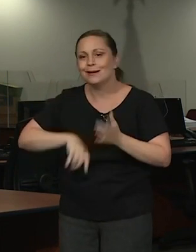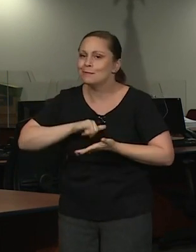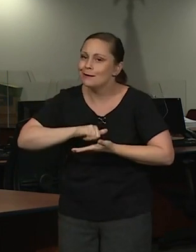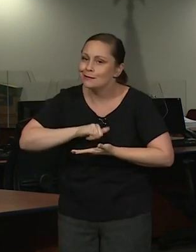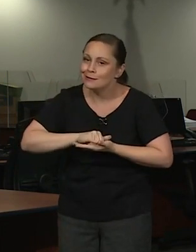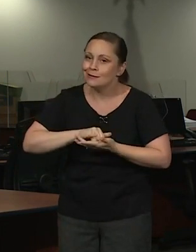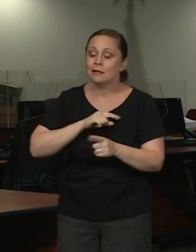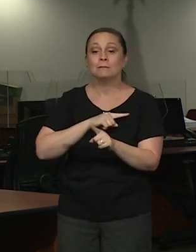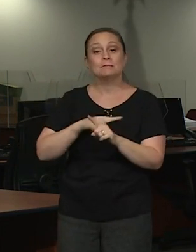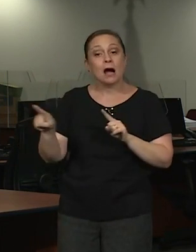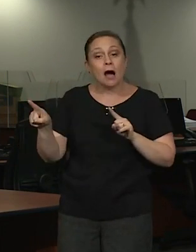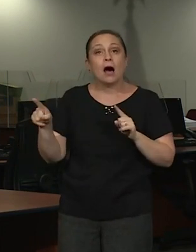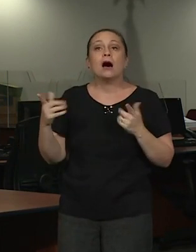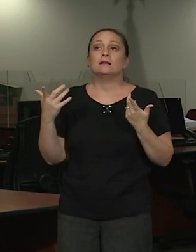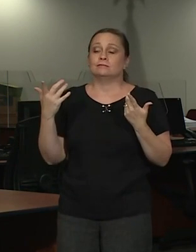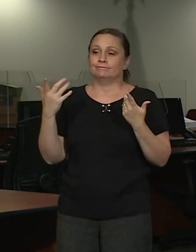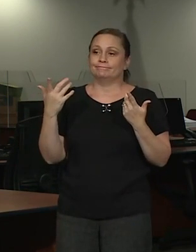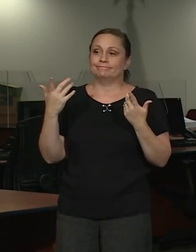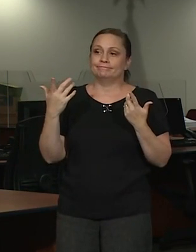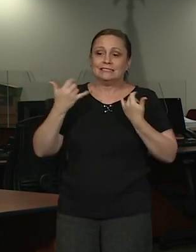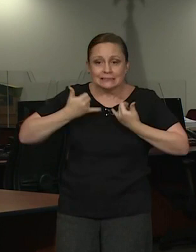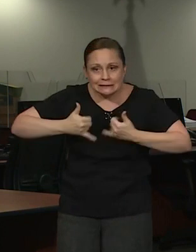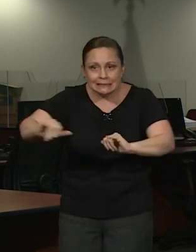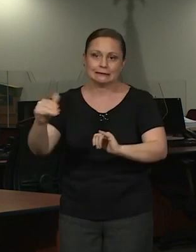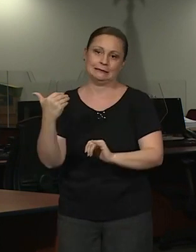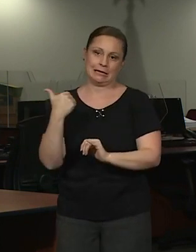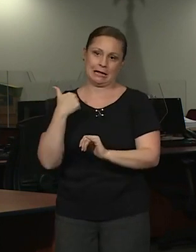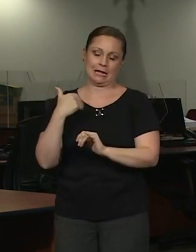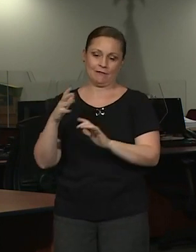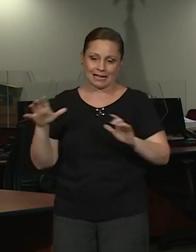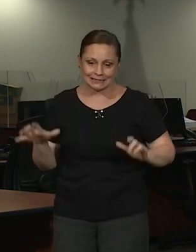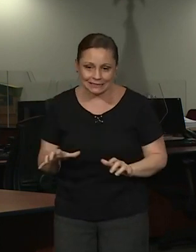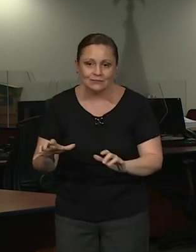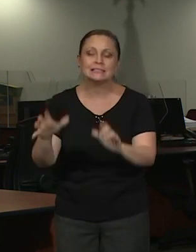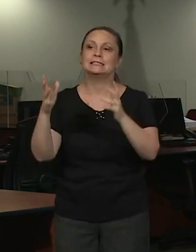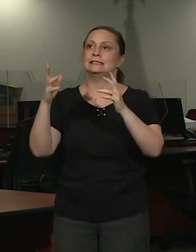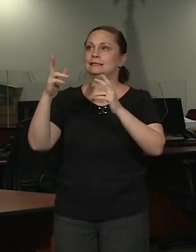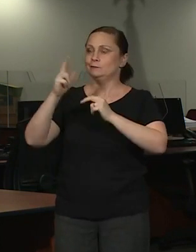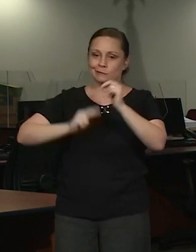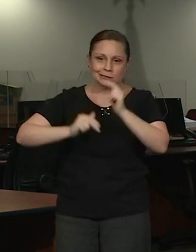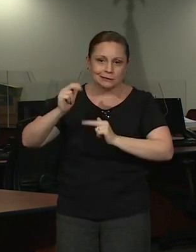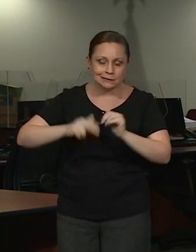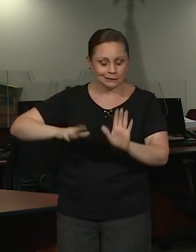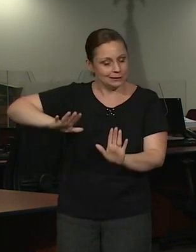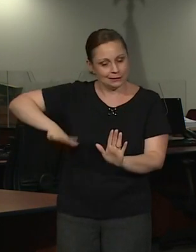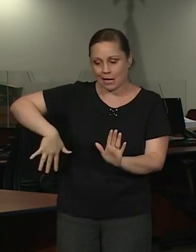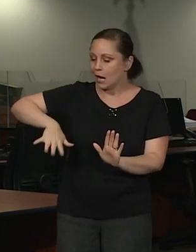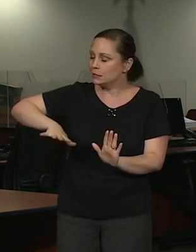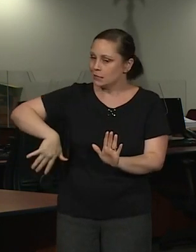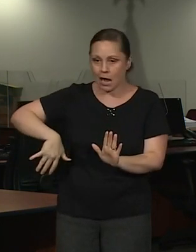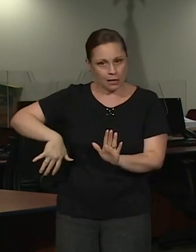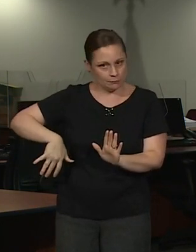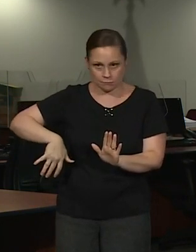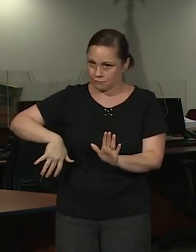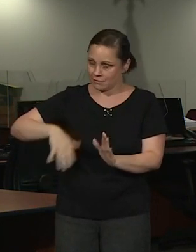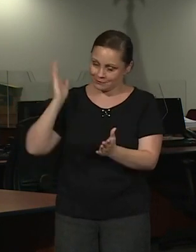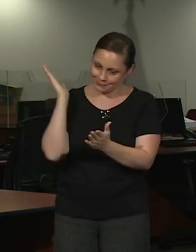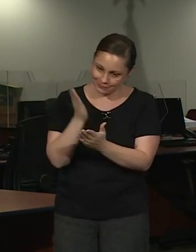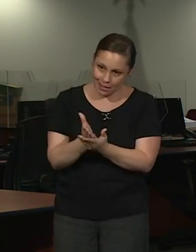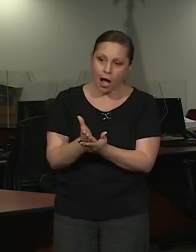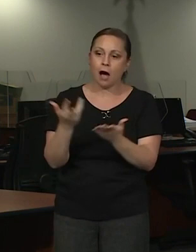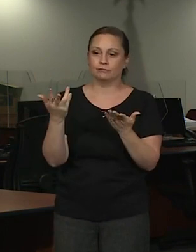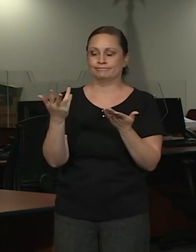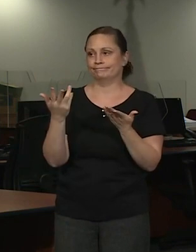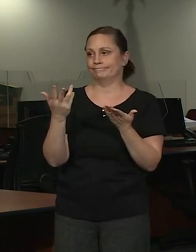of institutions, a number of activities that we have not yet lifted the restrictions on, and I'm going to issue